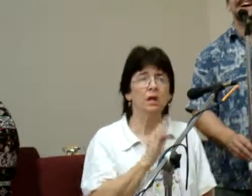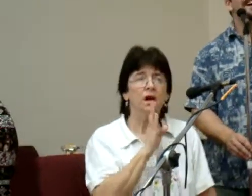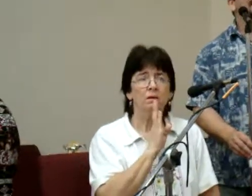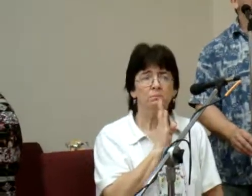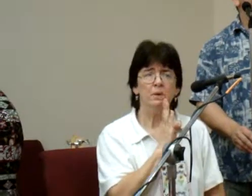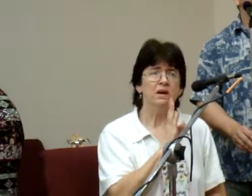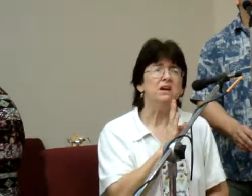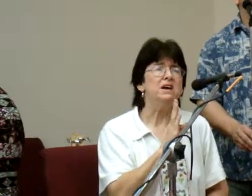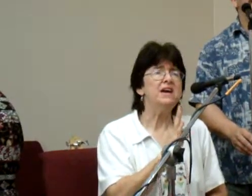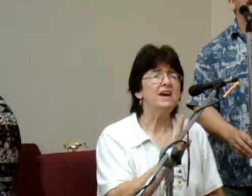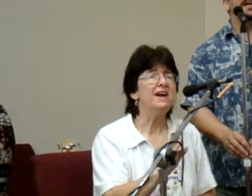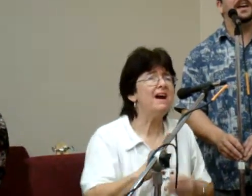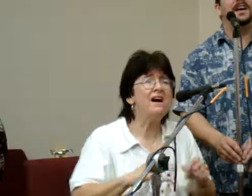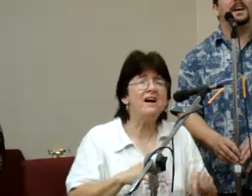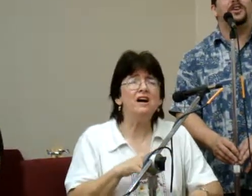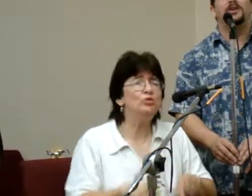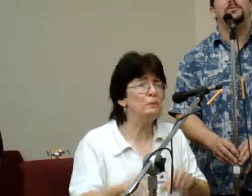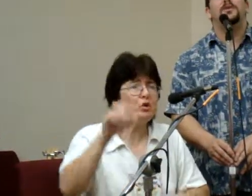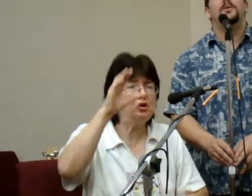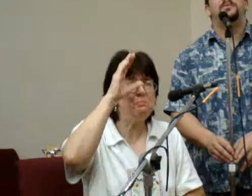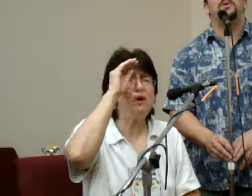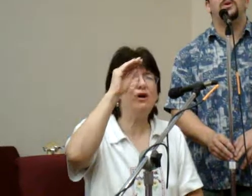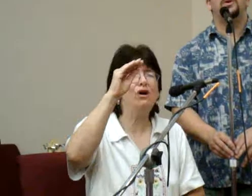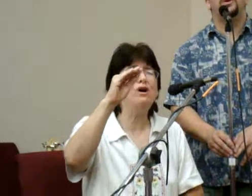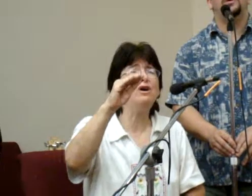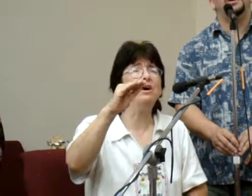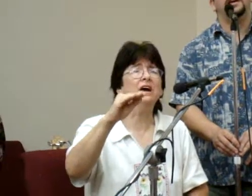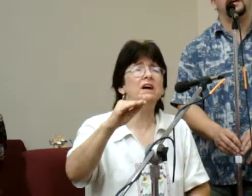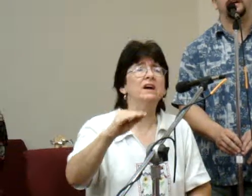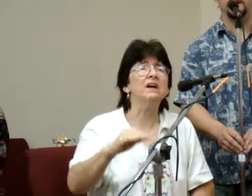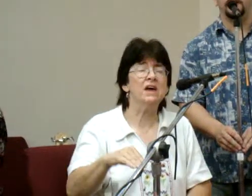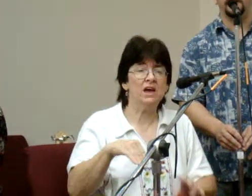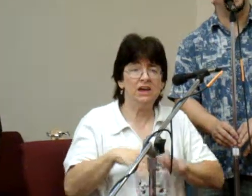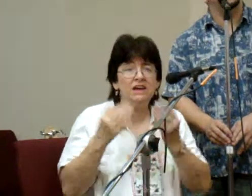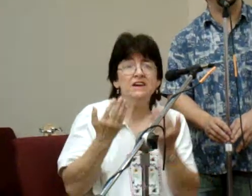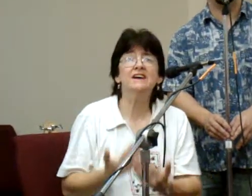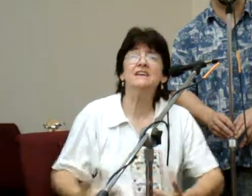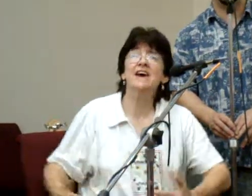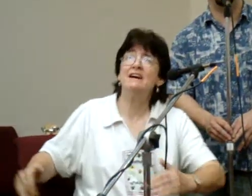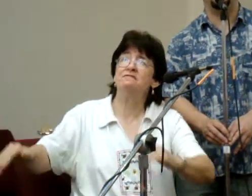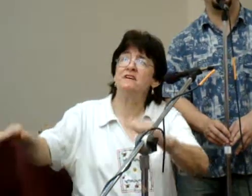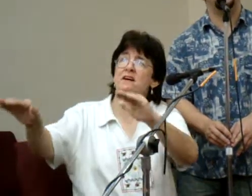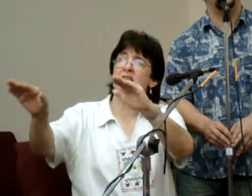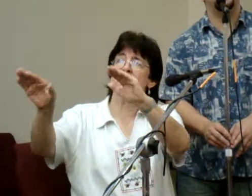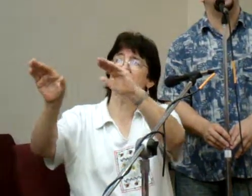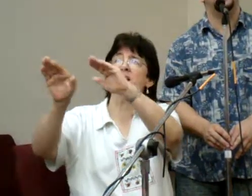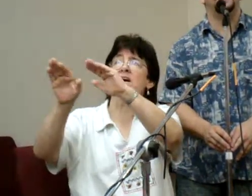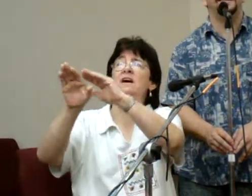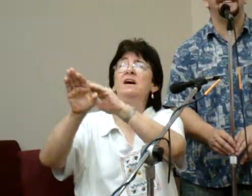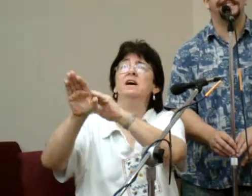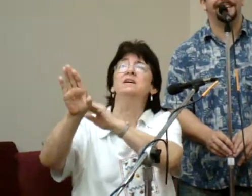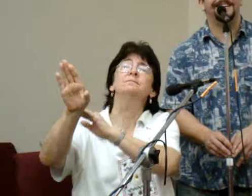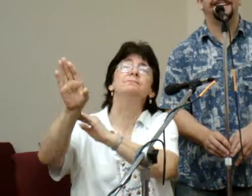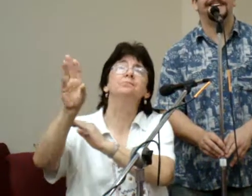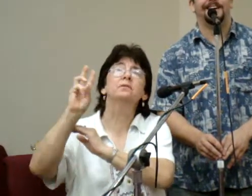will I be a crippled boy in